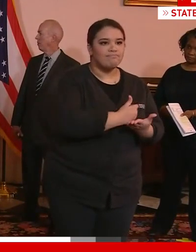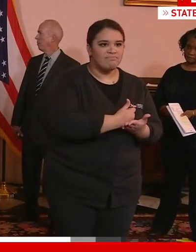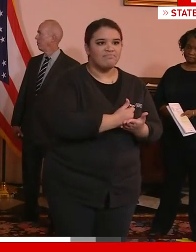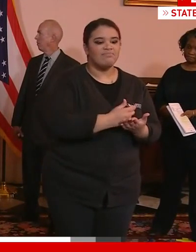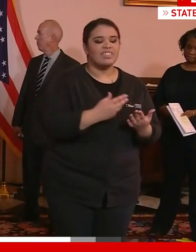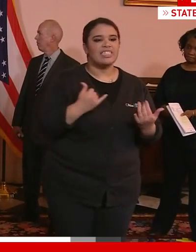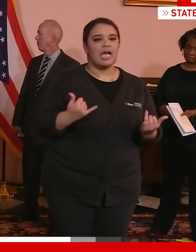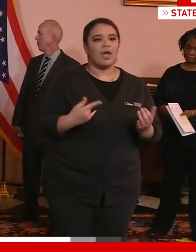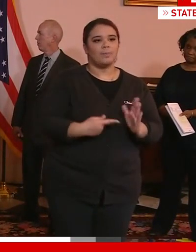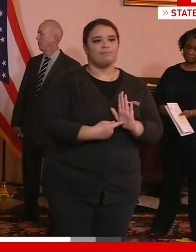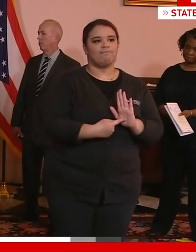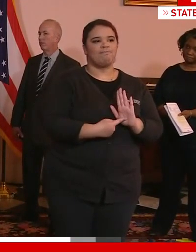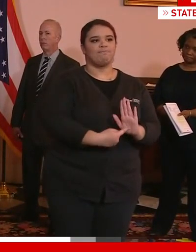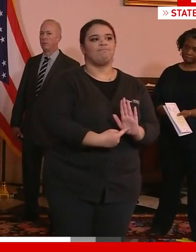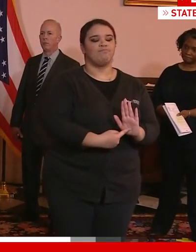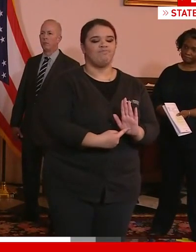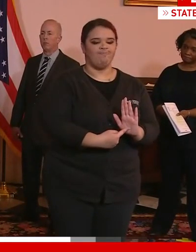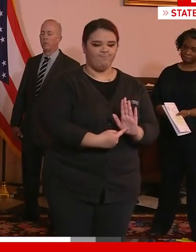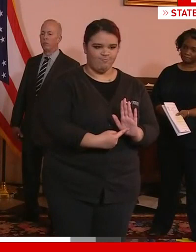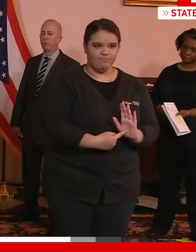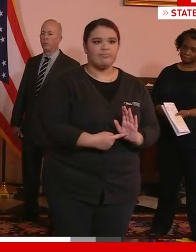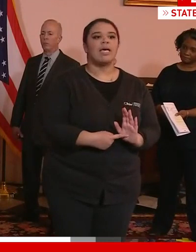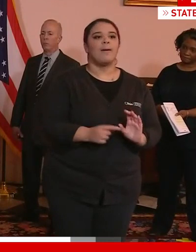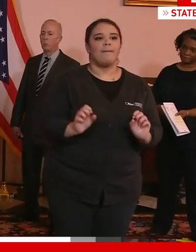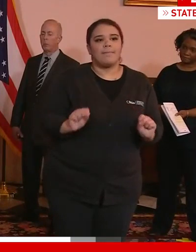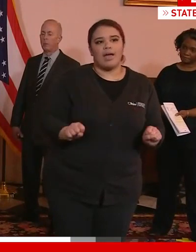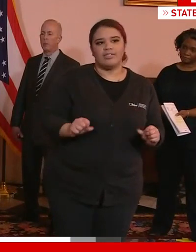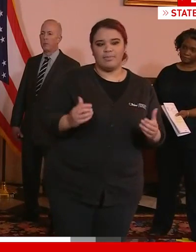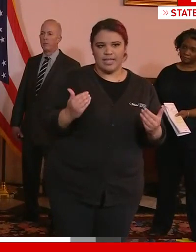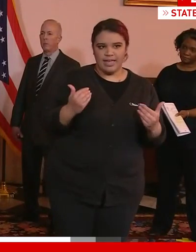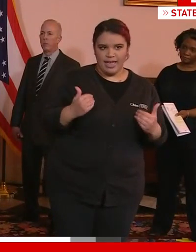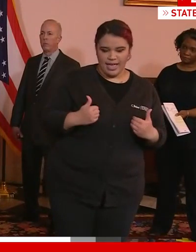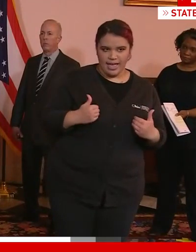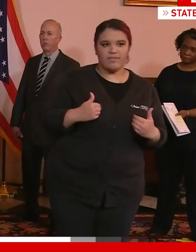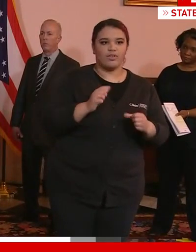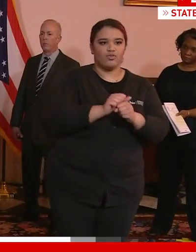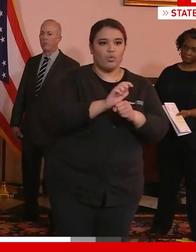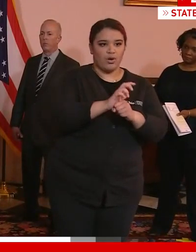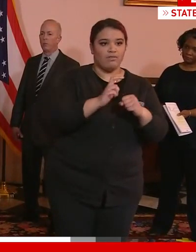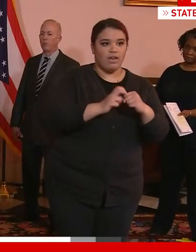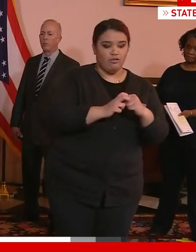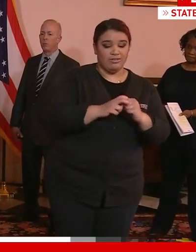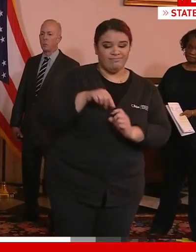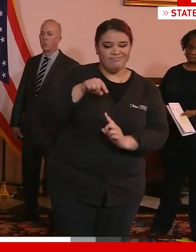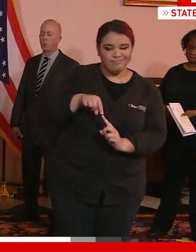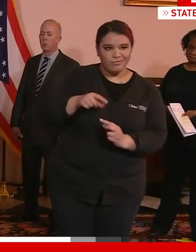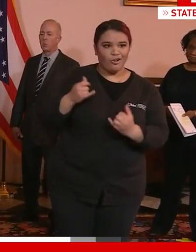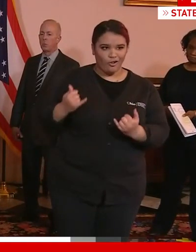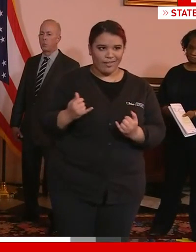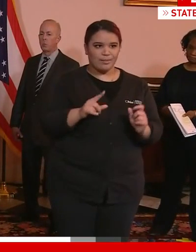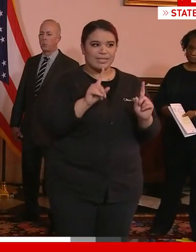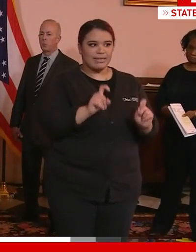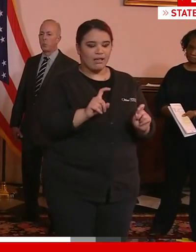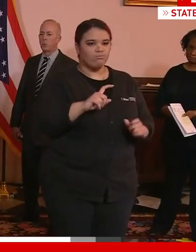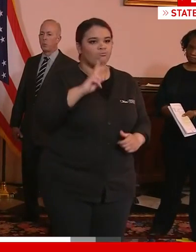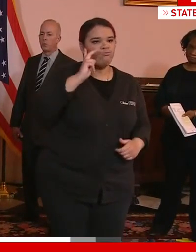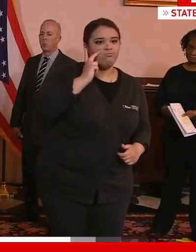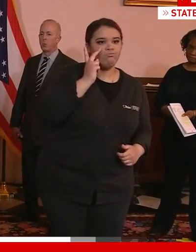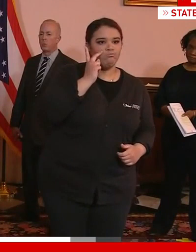exhibited symptoms of the coronavirus, and the poll worker is now being tested. These